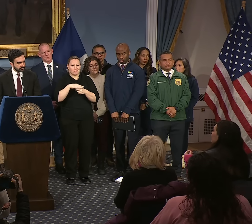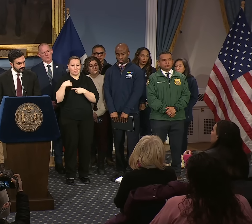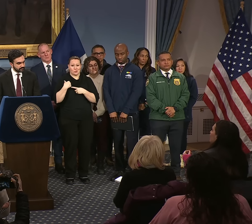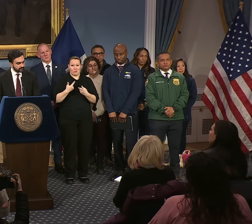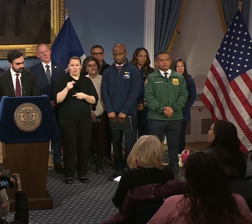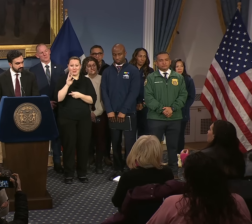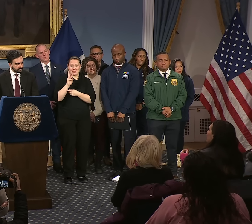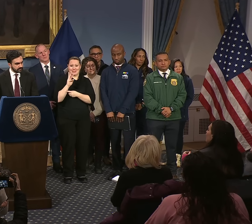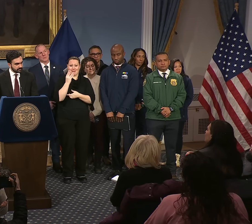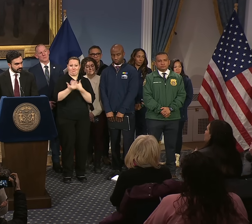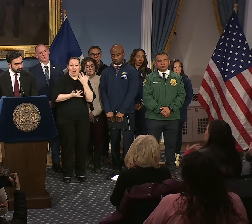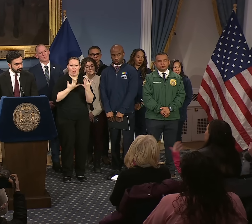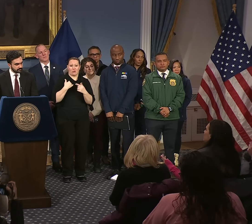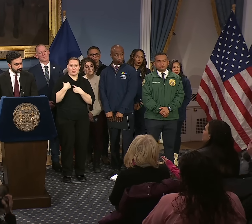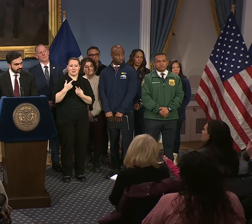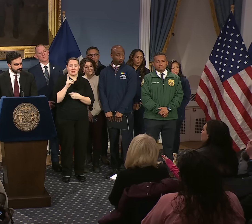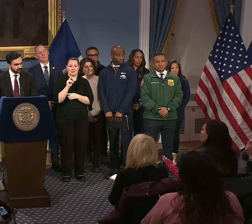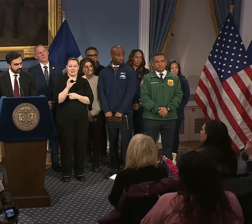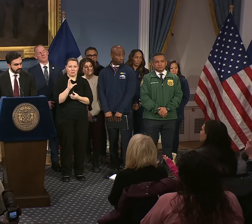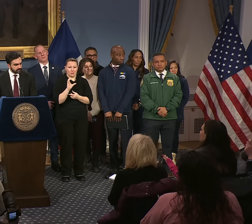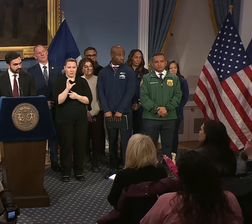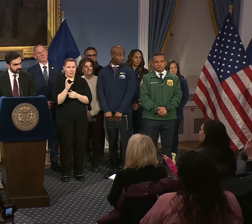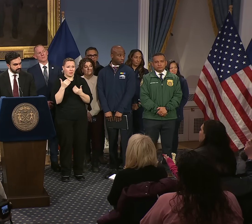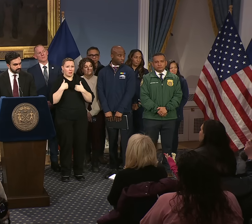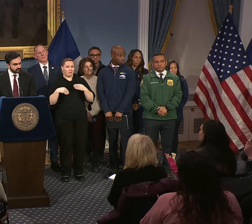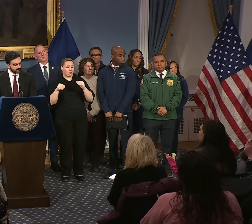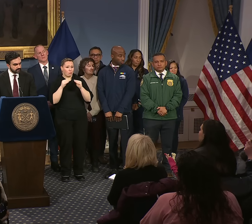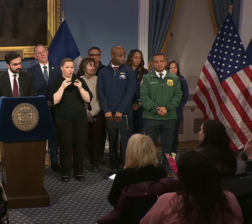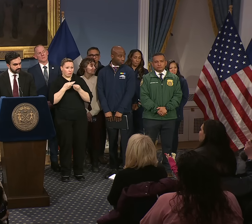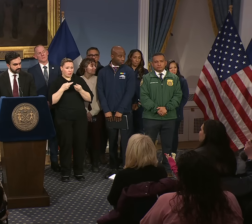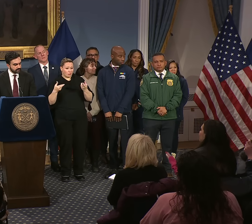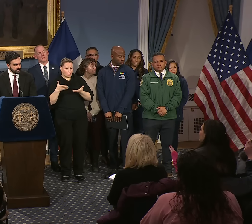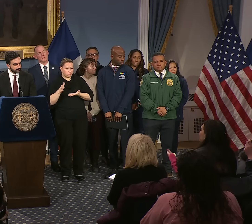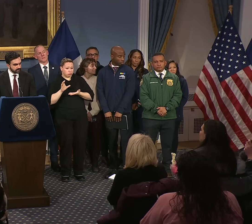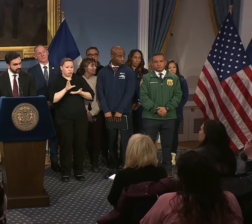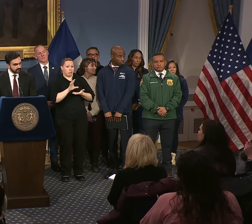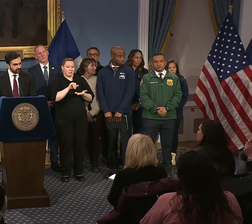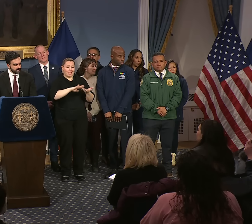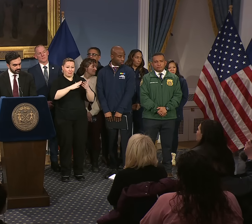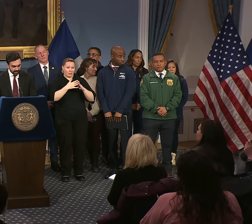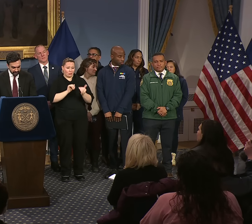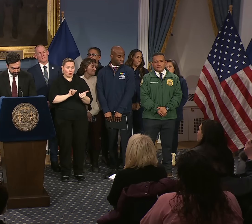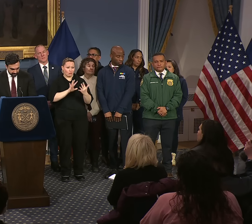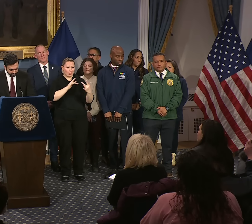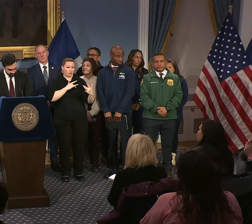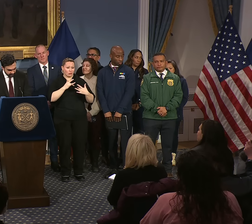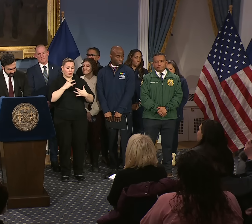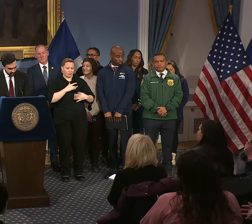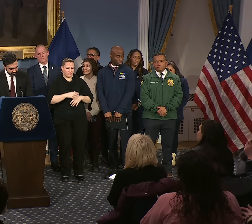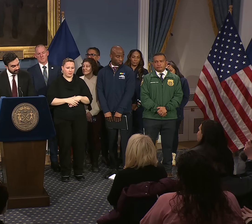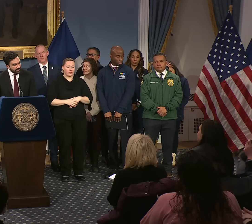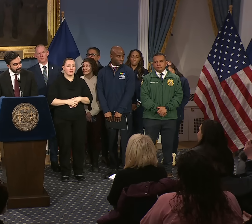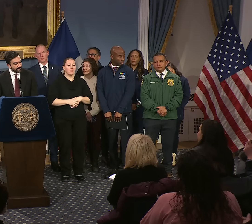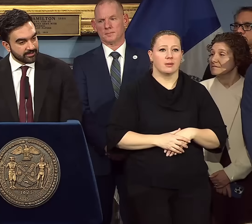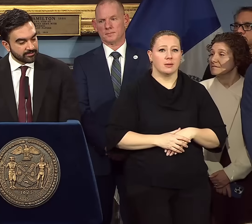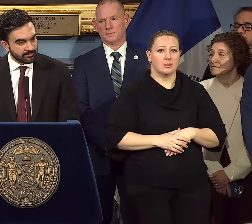since December. Is there more resources being activated to that community to address these concerns? So this fire,